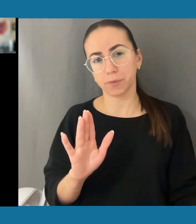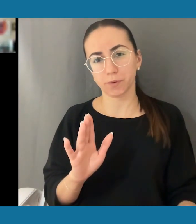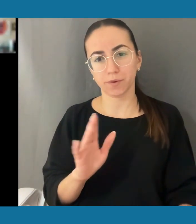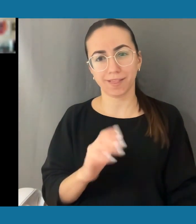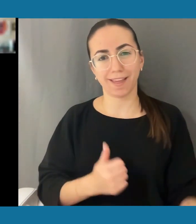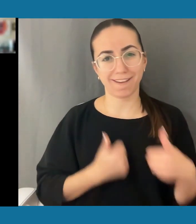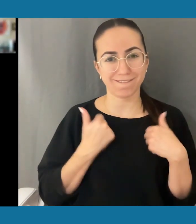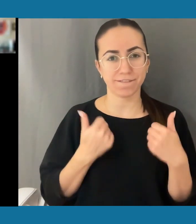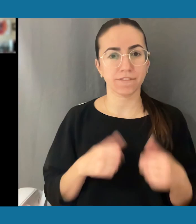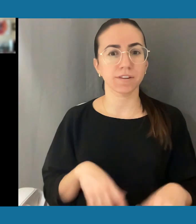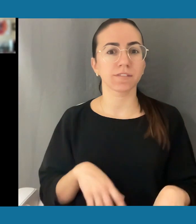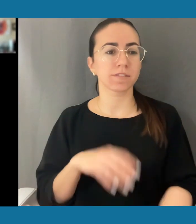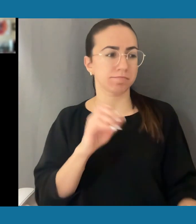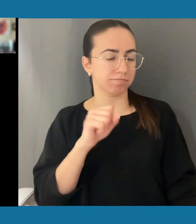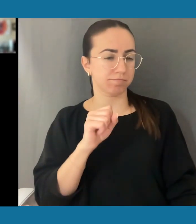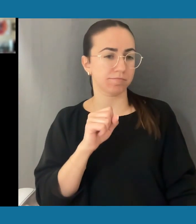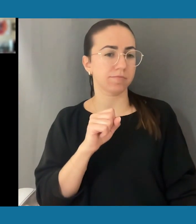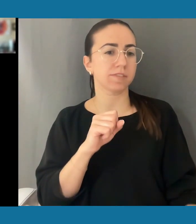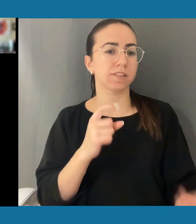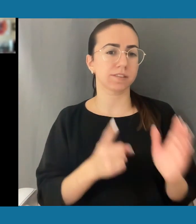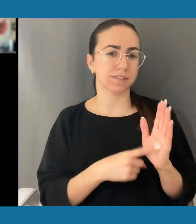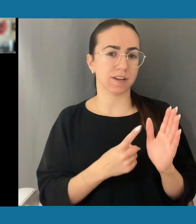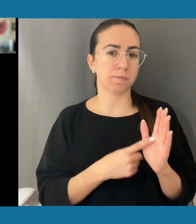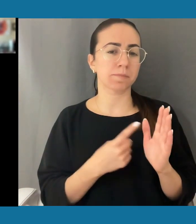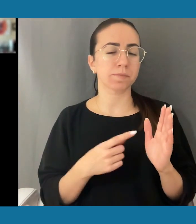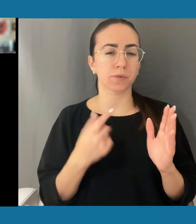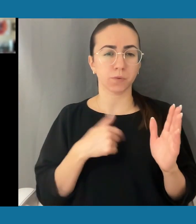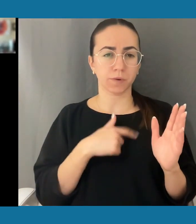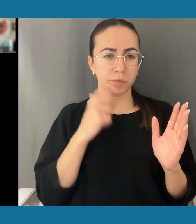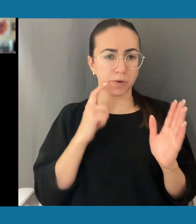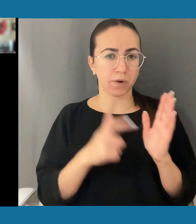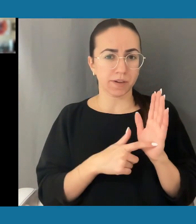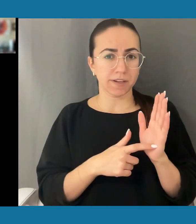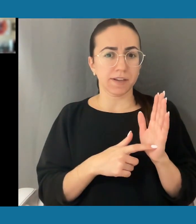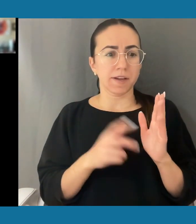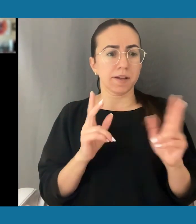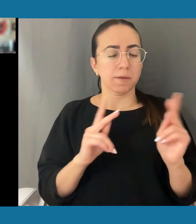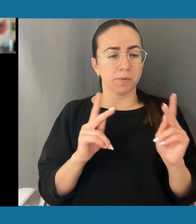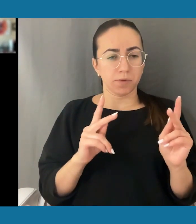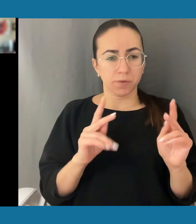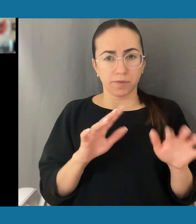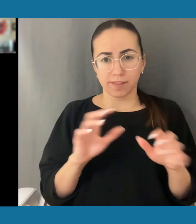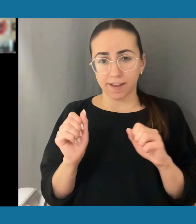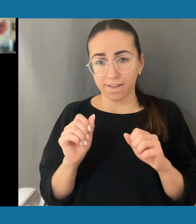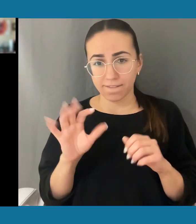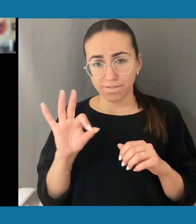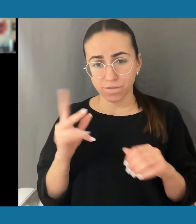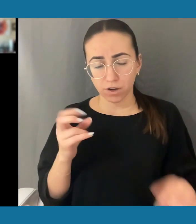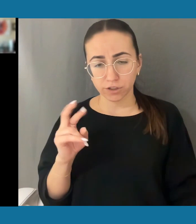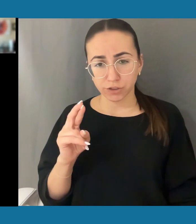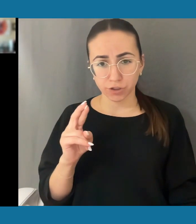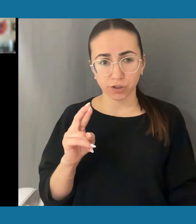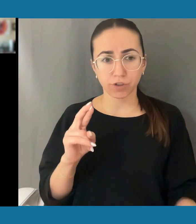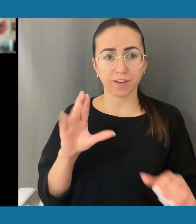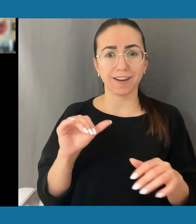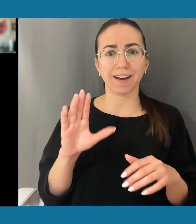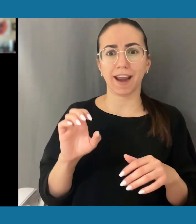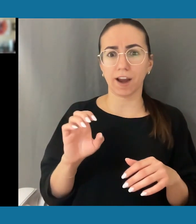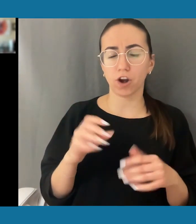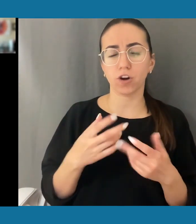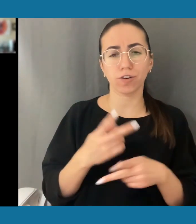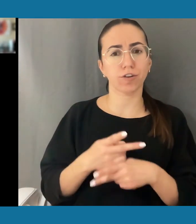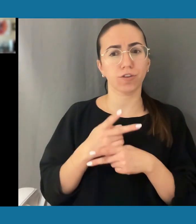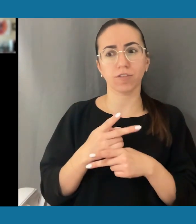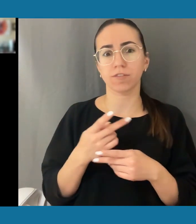And, oftentimes, again, we're seeing people who are aging out of foster care immediately being funneled